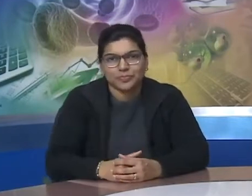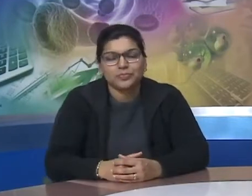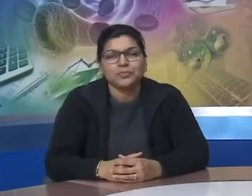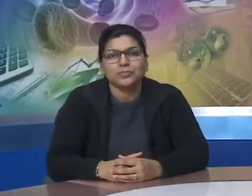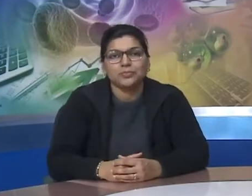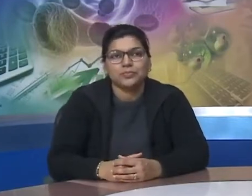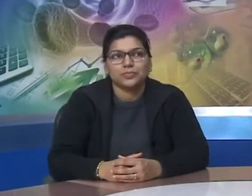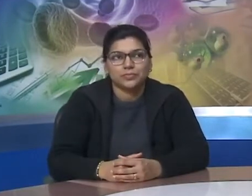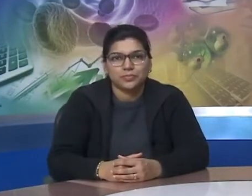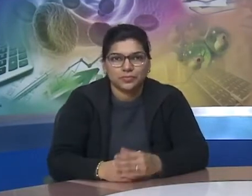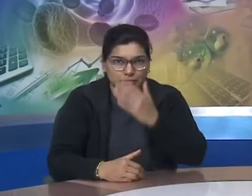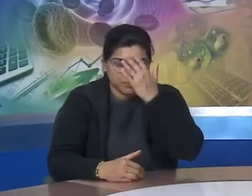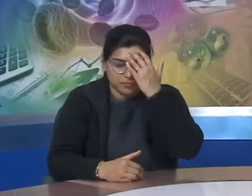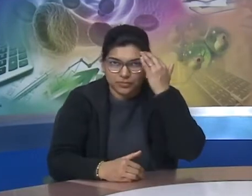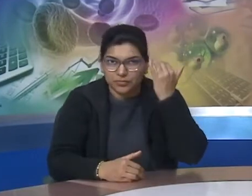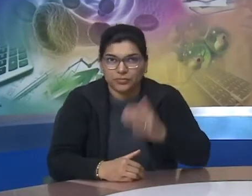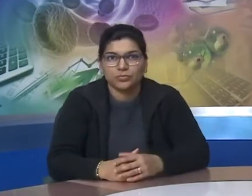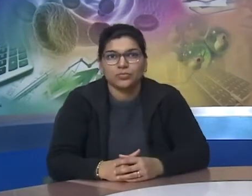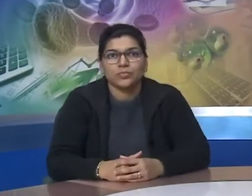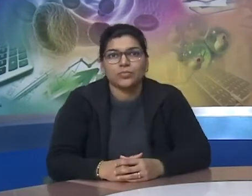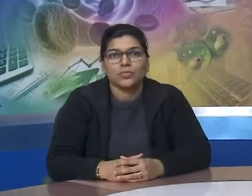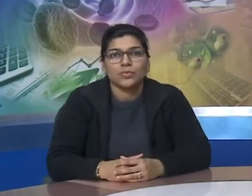unlawful to commit suicide, they said.